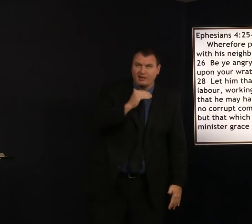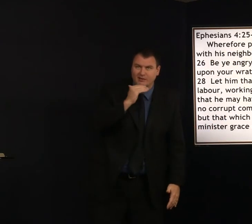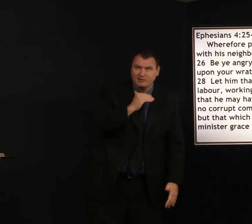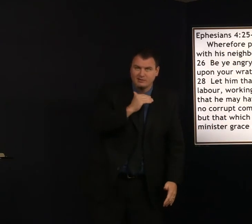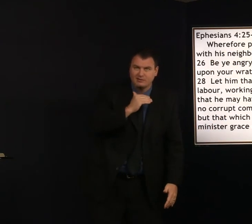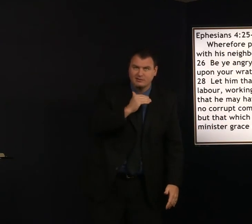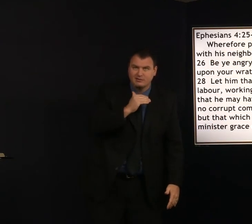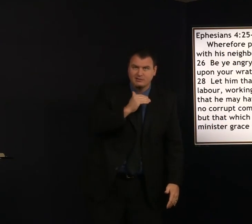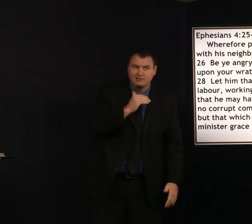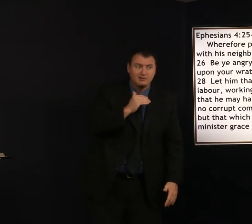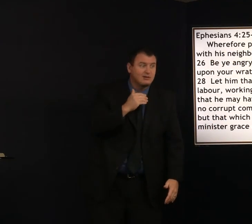Stop lying.